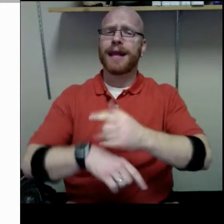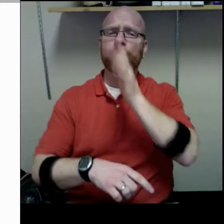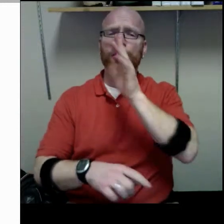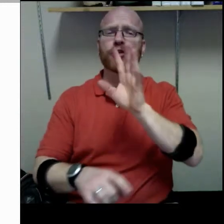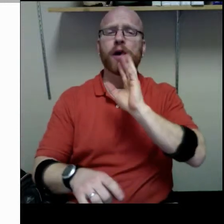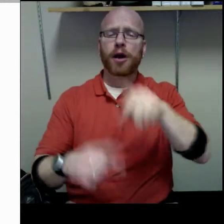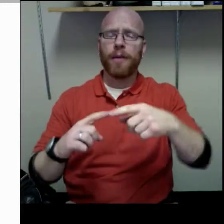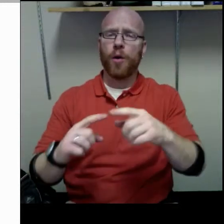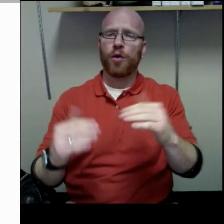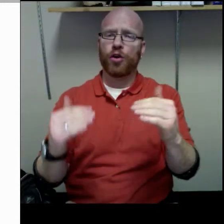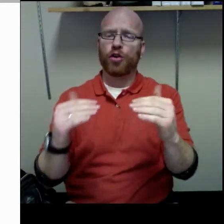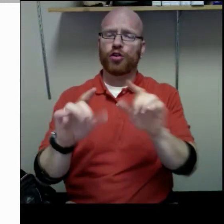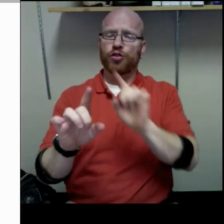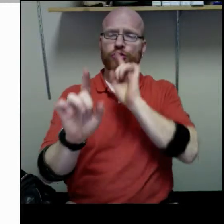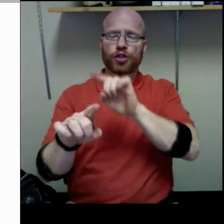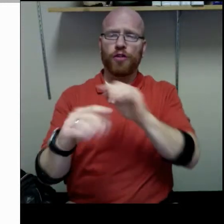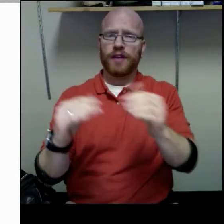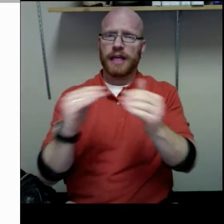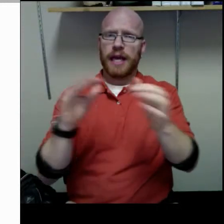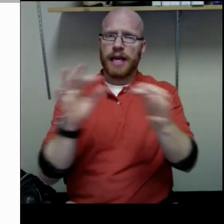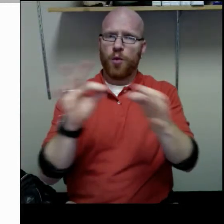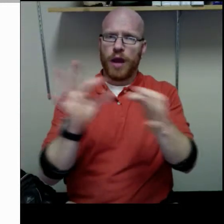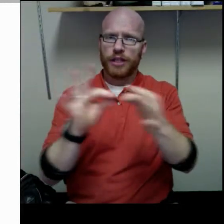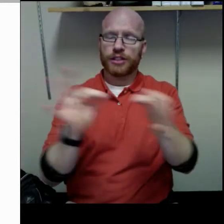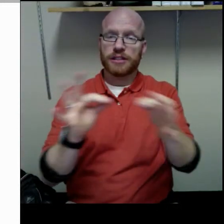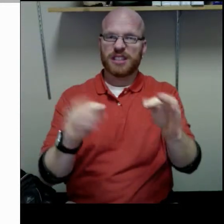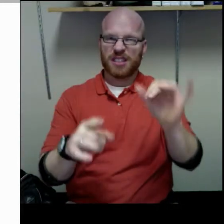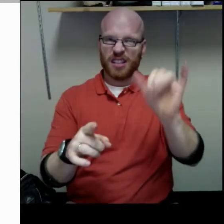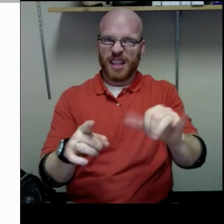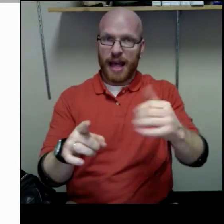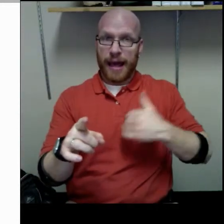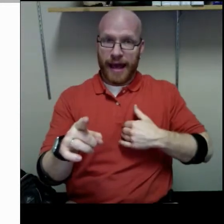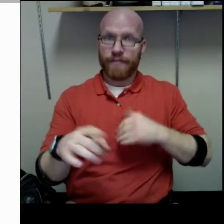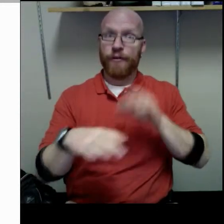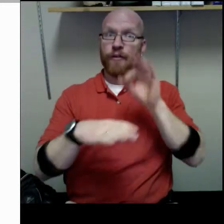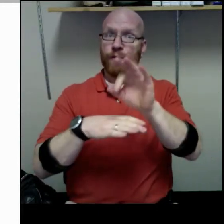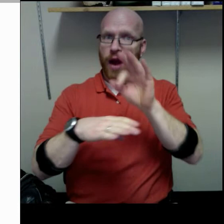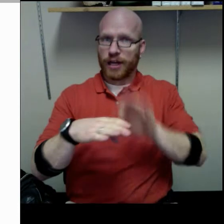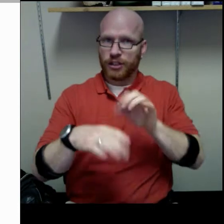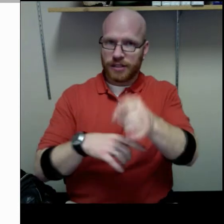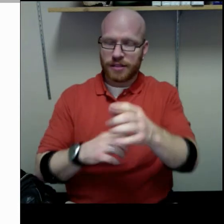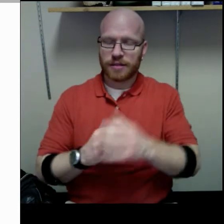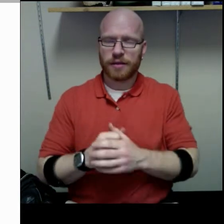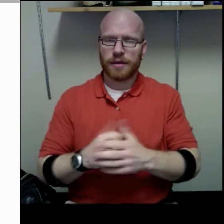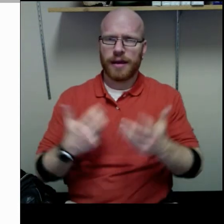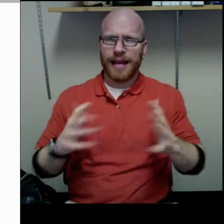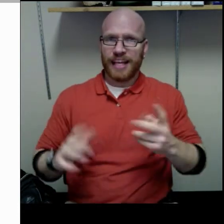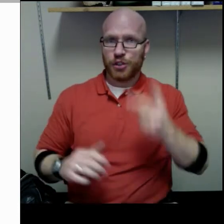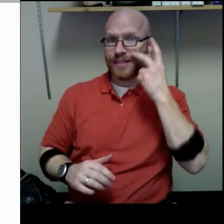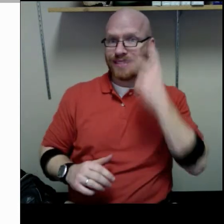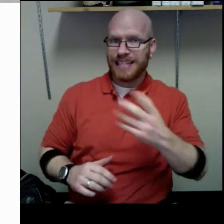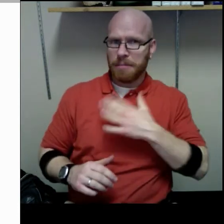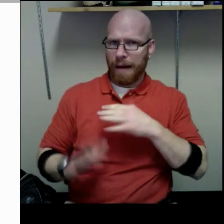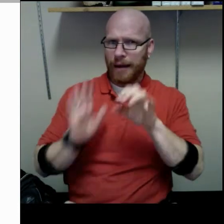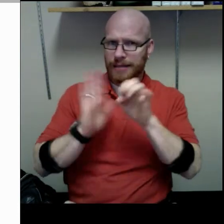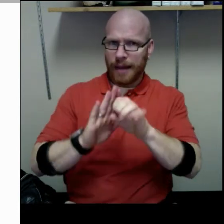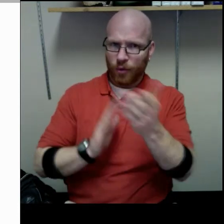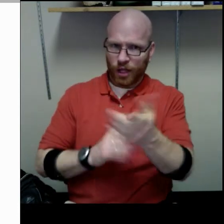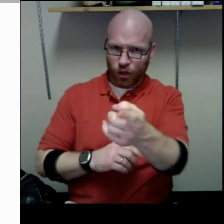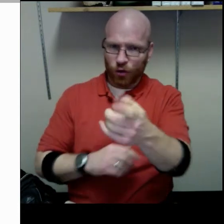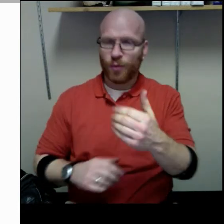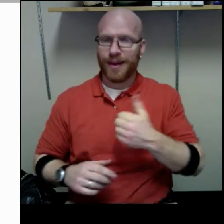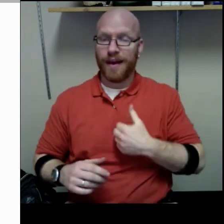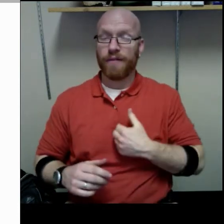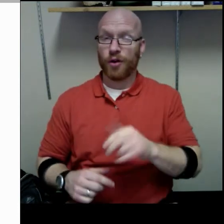Today we're going to talk about solving equations that have fractions. As you can see my